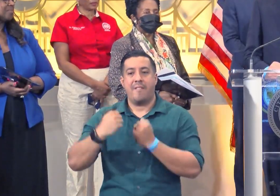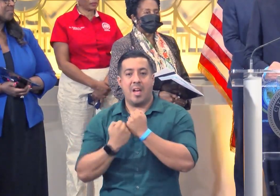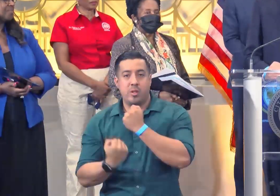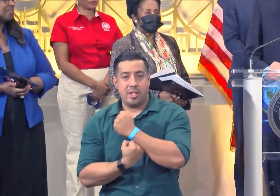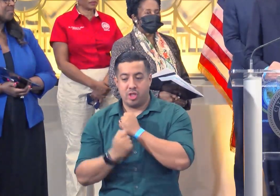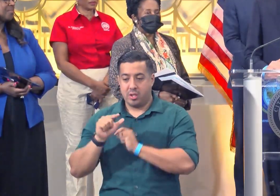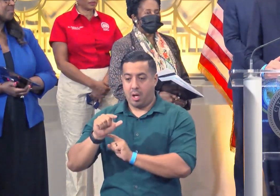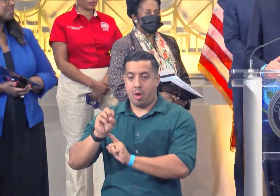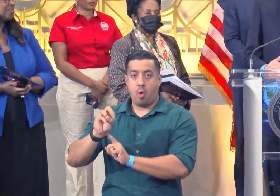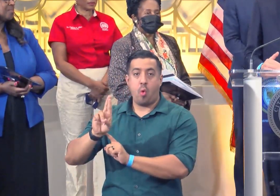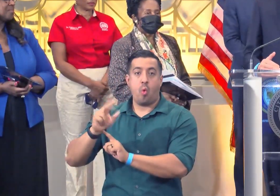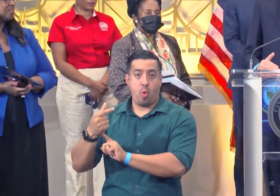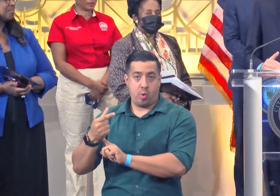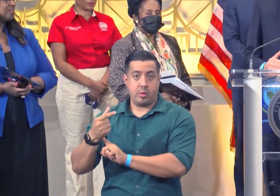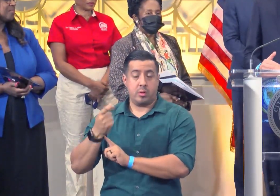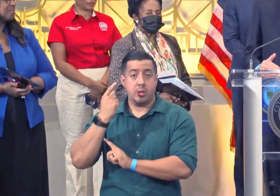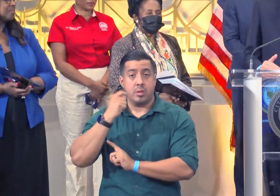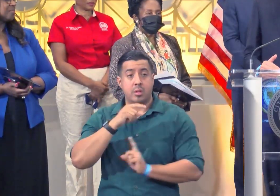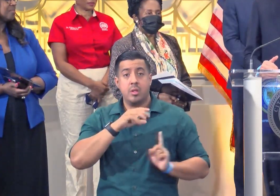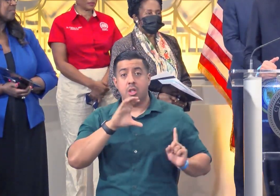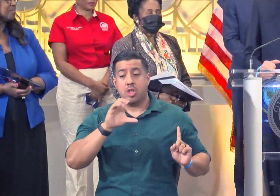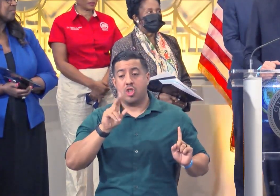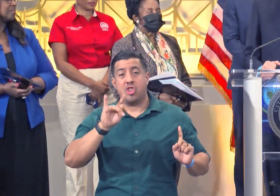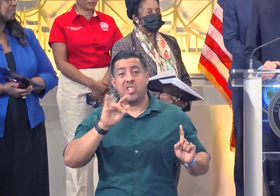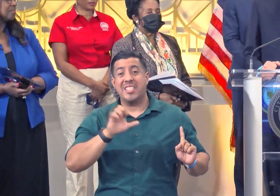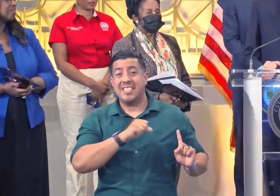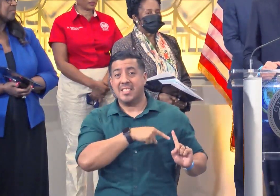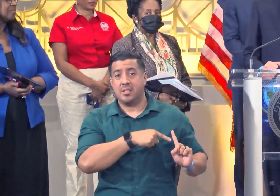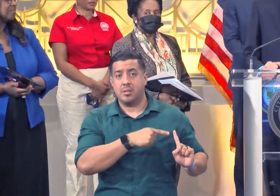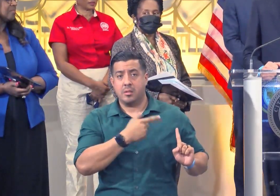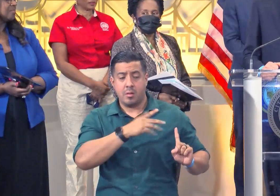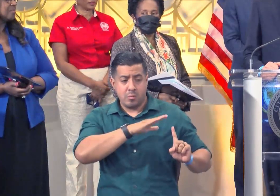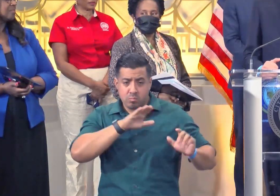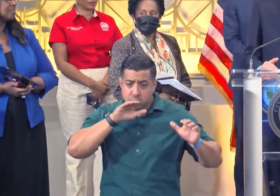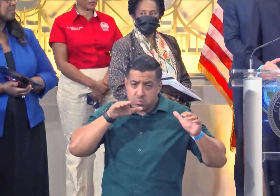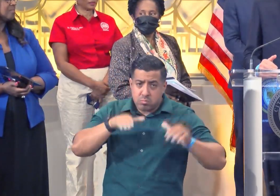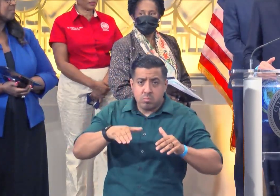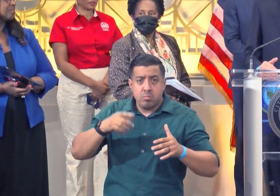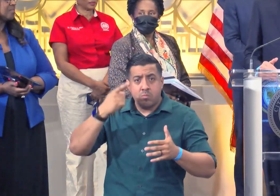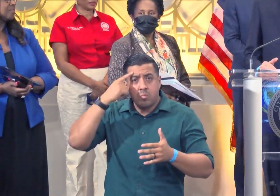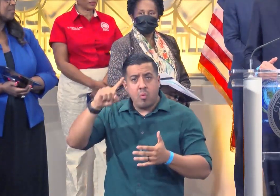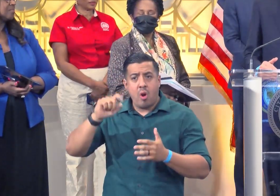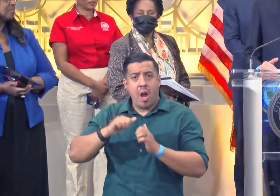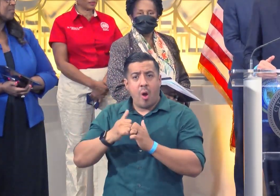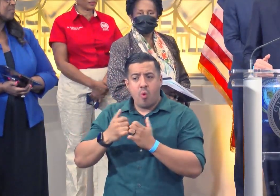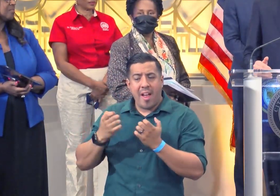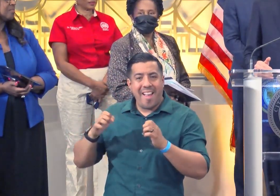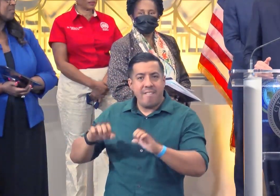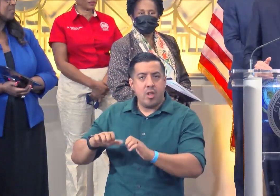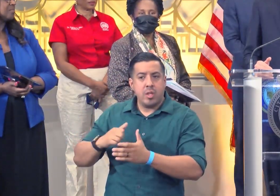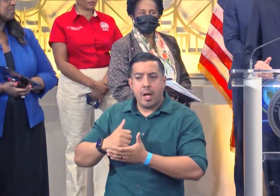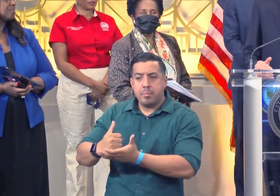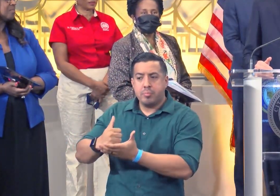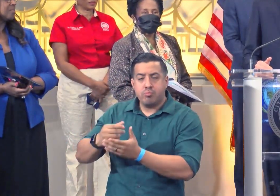gunityfoundation.org. Curtis has made the specific focus around supporting efforts to help